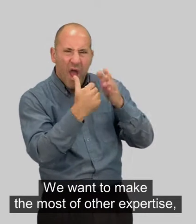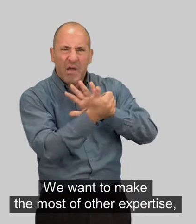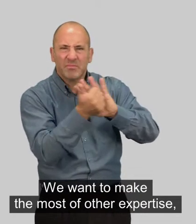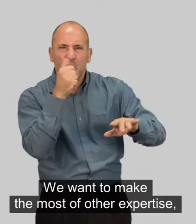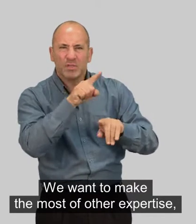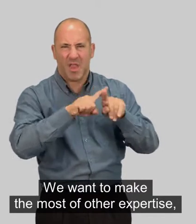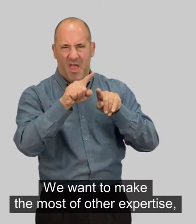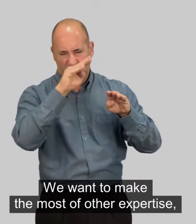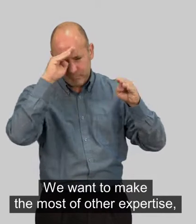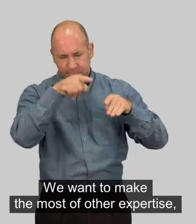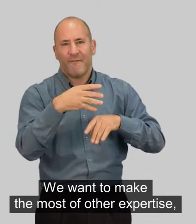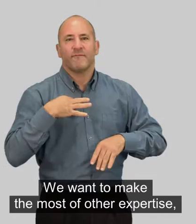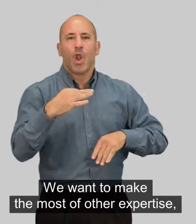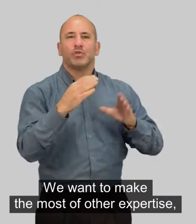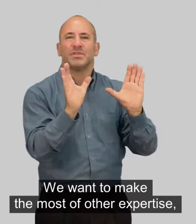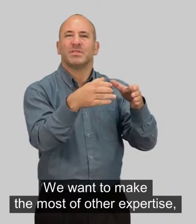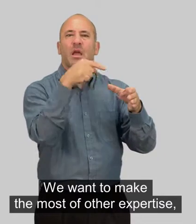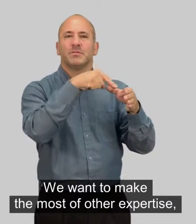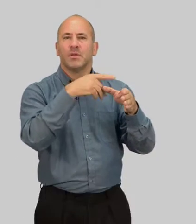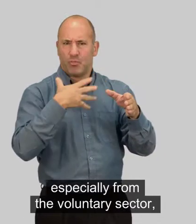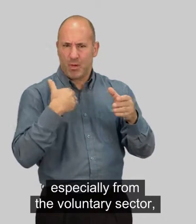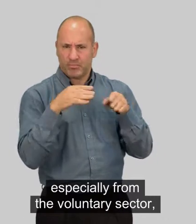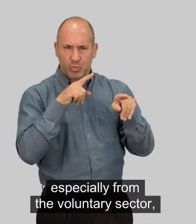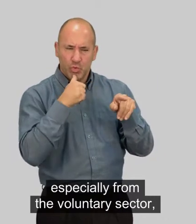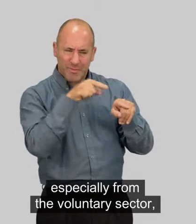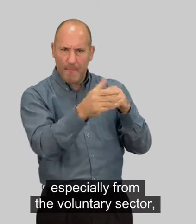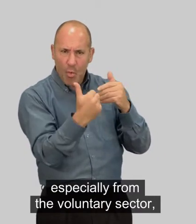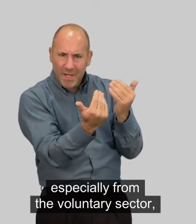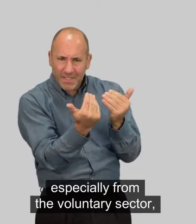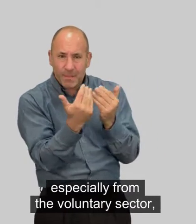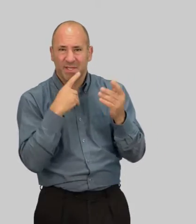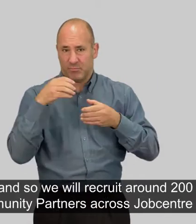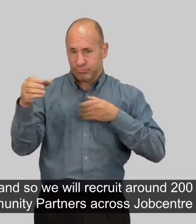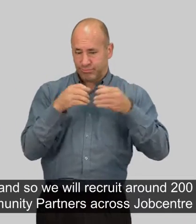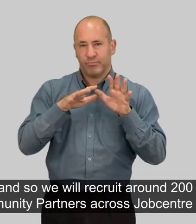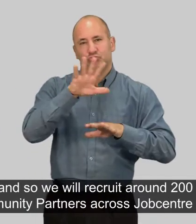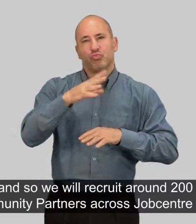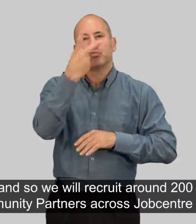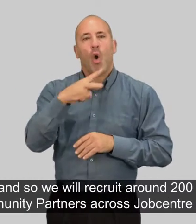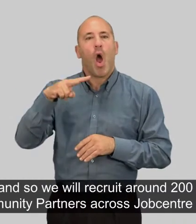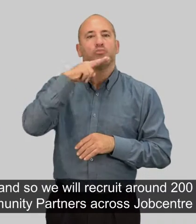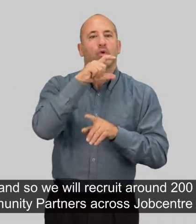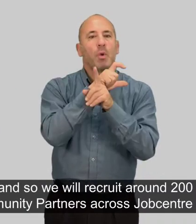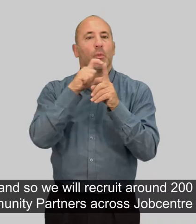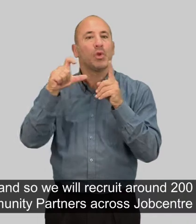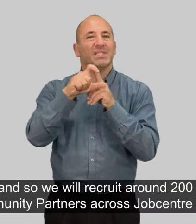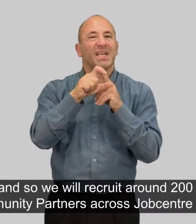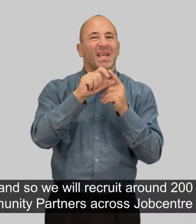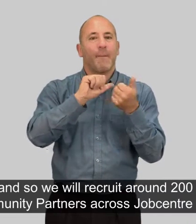We want to make the most of other expertise, especially from the voluntary sector, and so we will recruit around 200